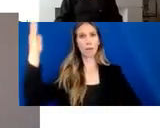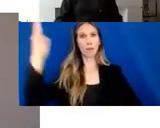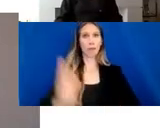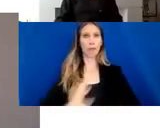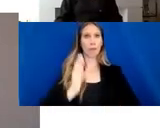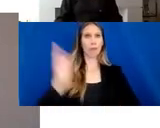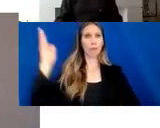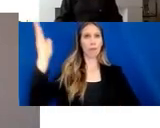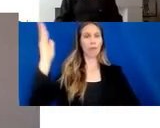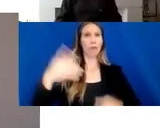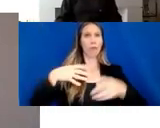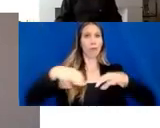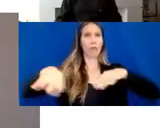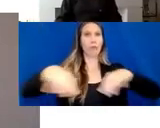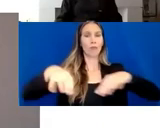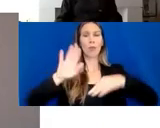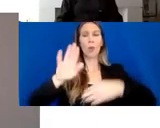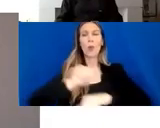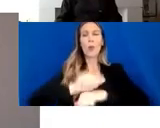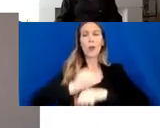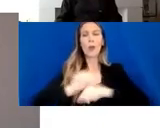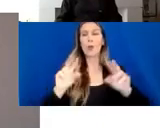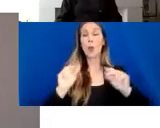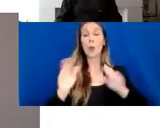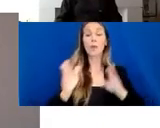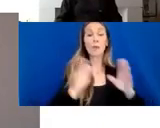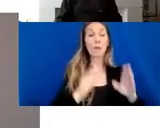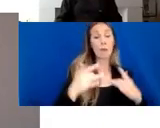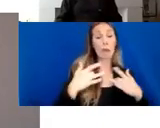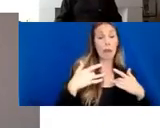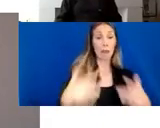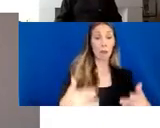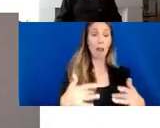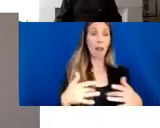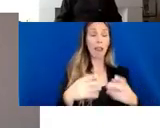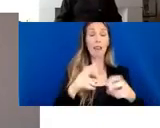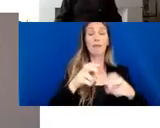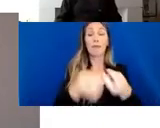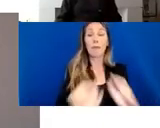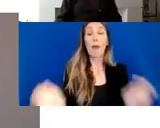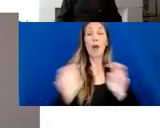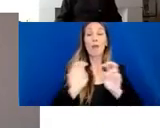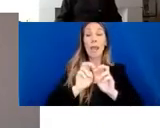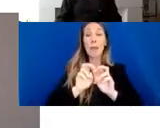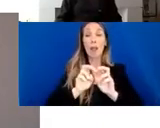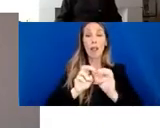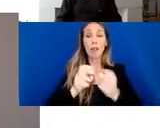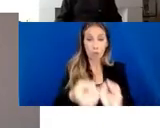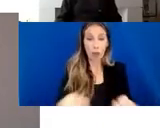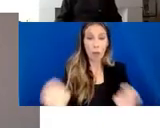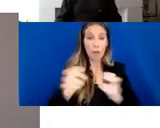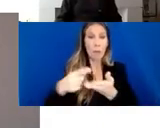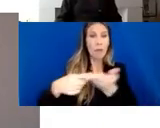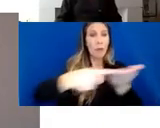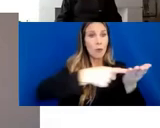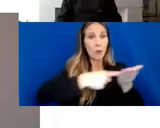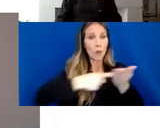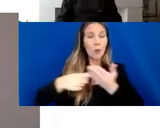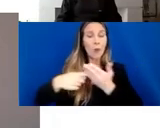your work. Typically at a round table, the motif is